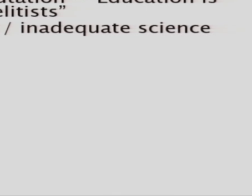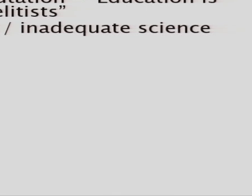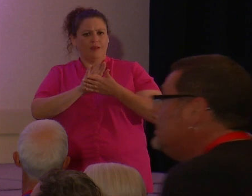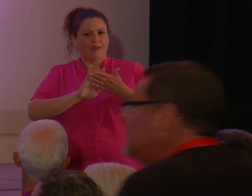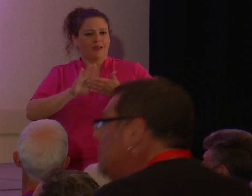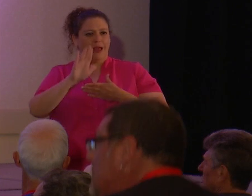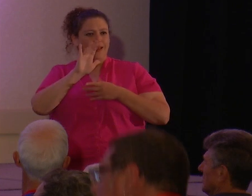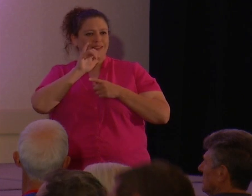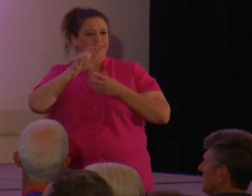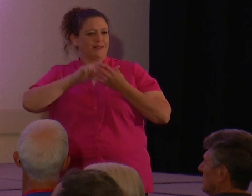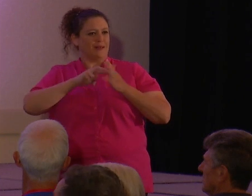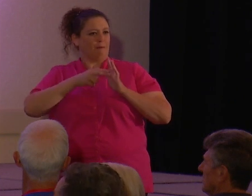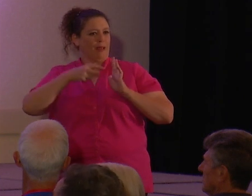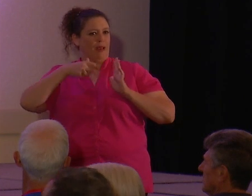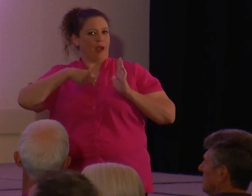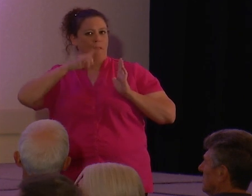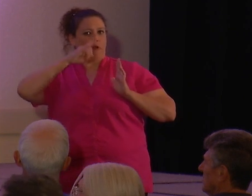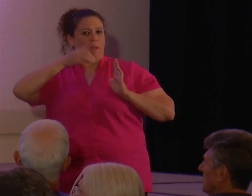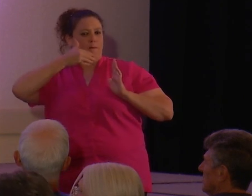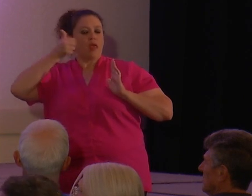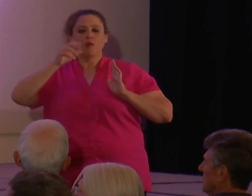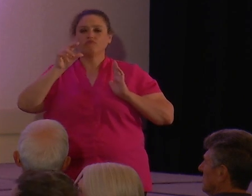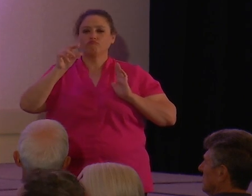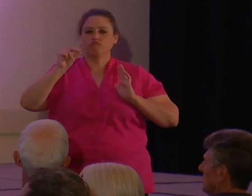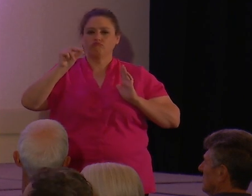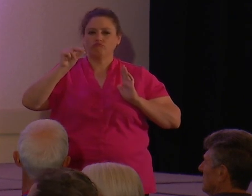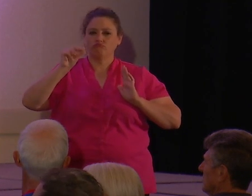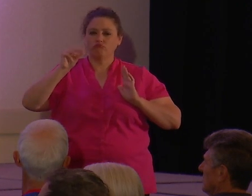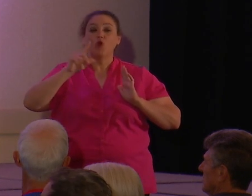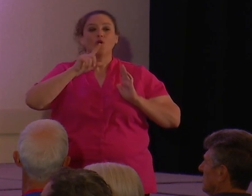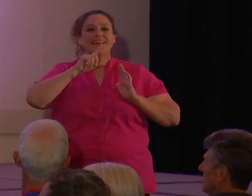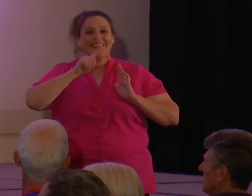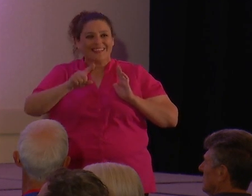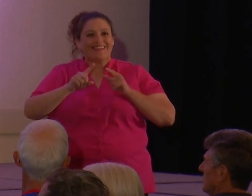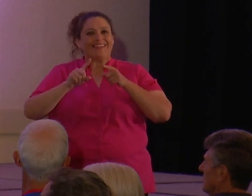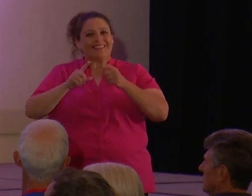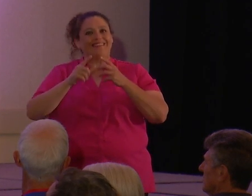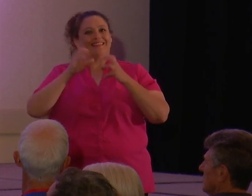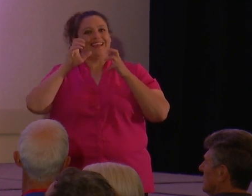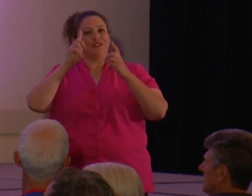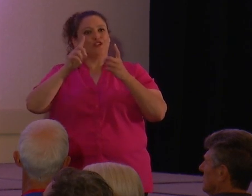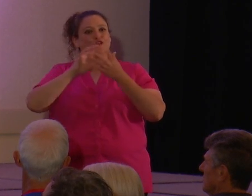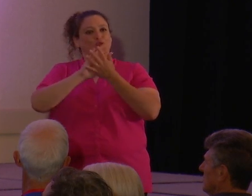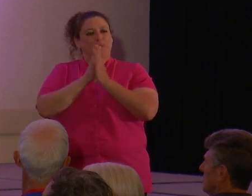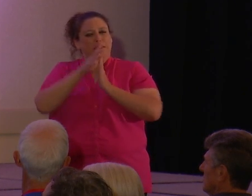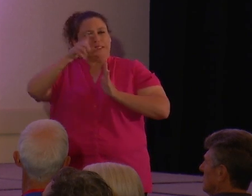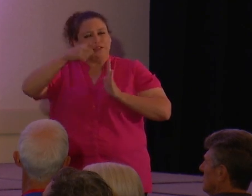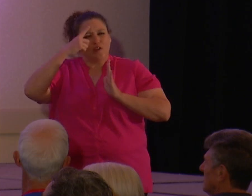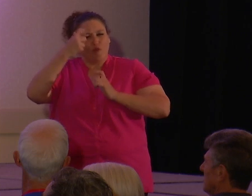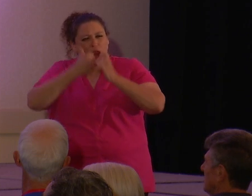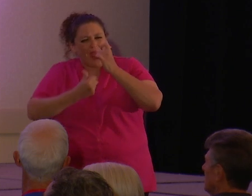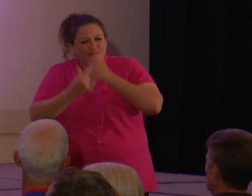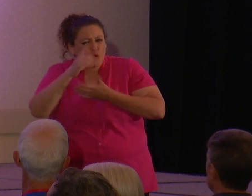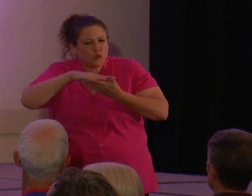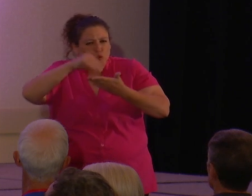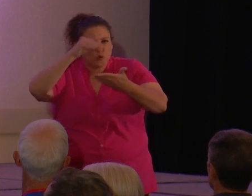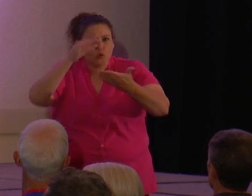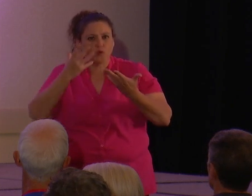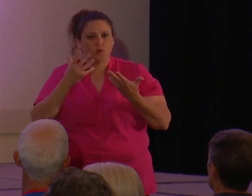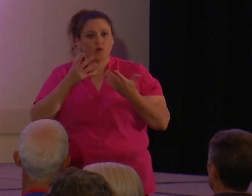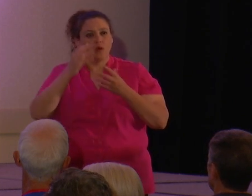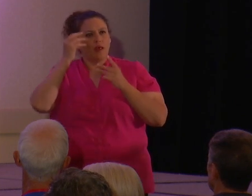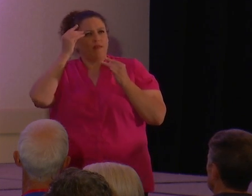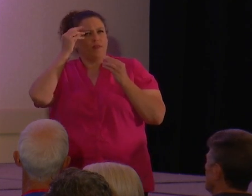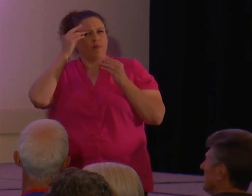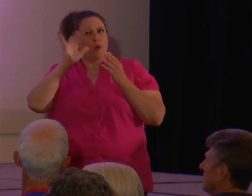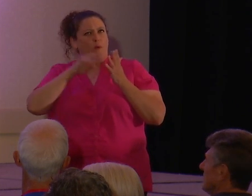elitist. It is education, and it is absolutely necessary for every person. Because, I mean, think about what they're doing. Think about the insidiousness